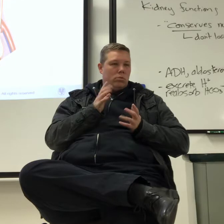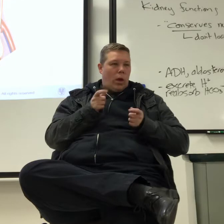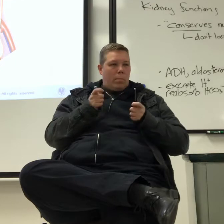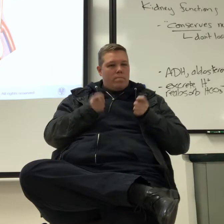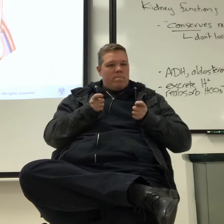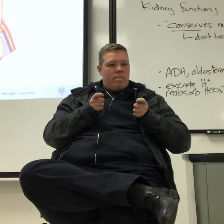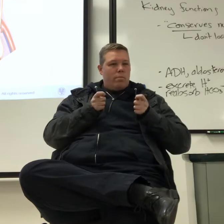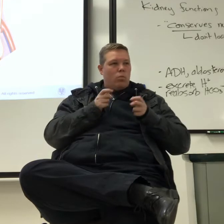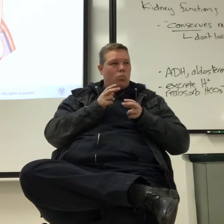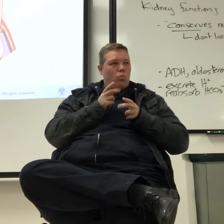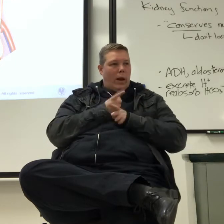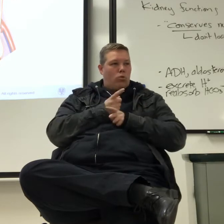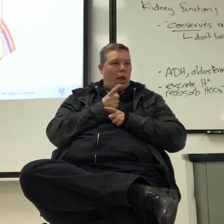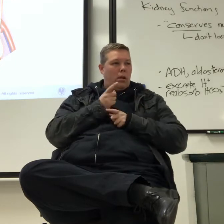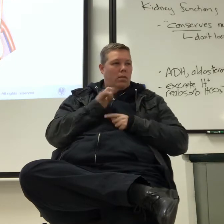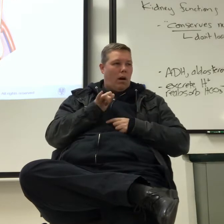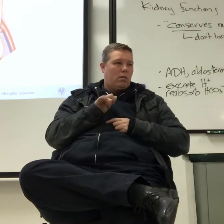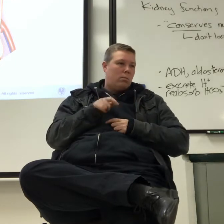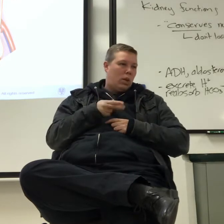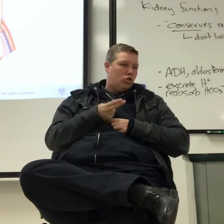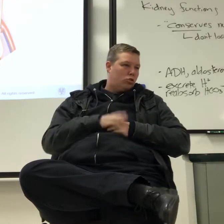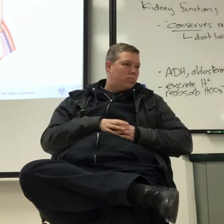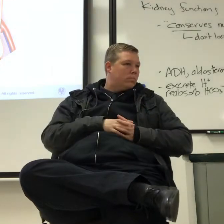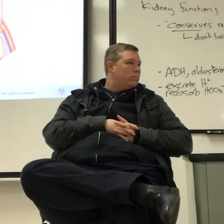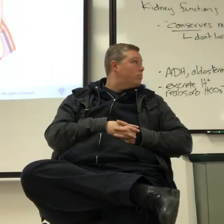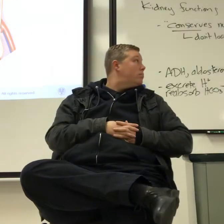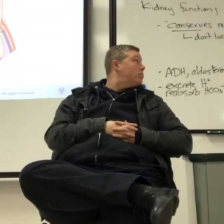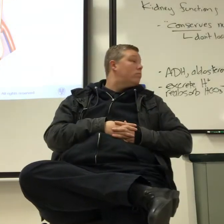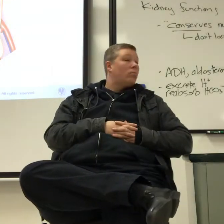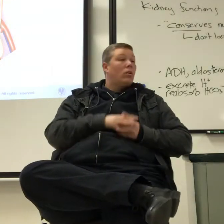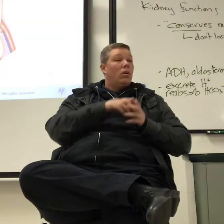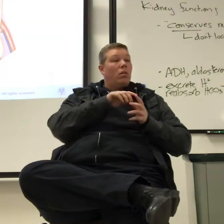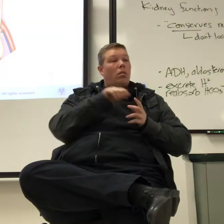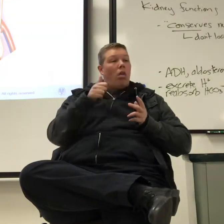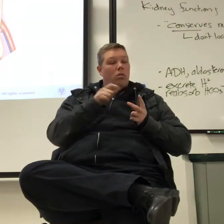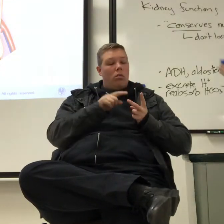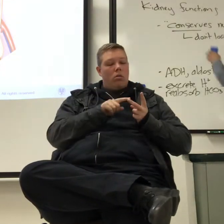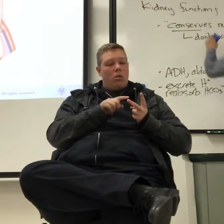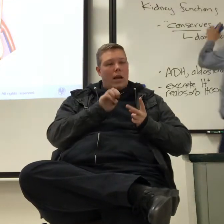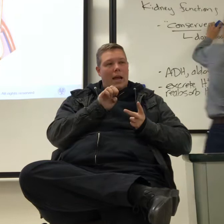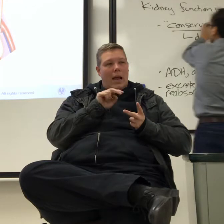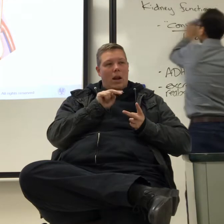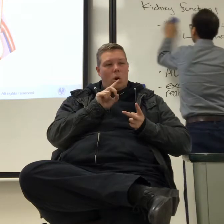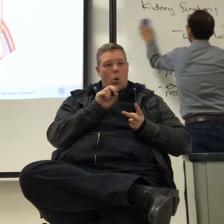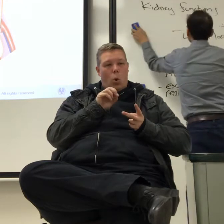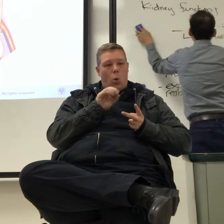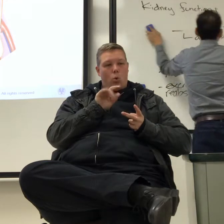The other thing there is endocrine function. Let's see.